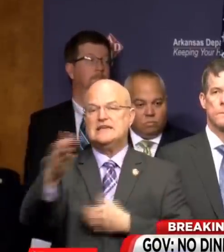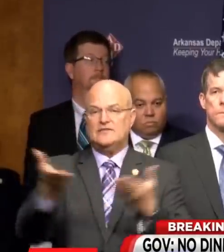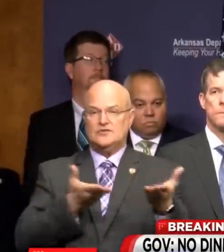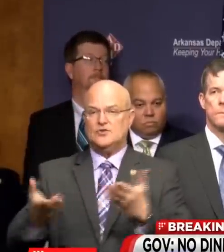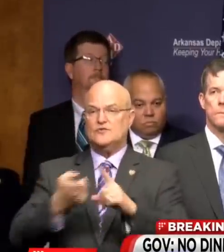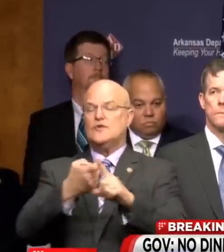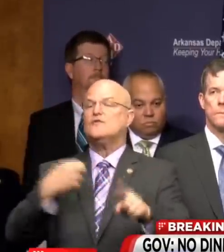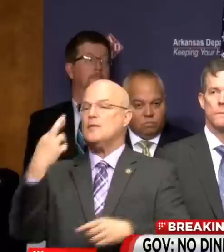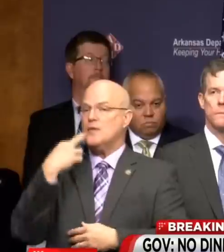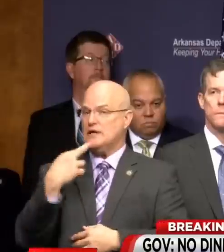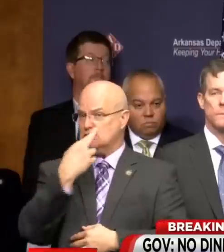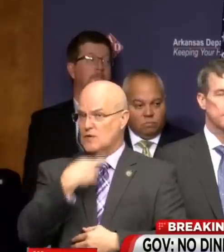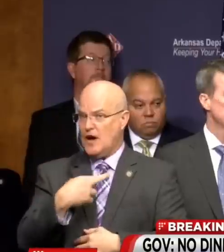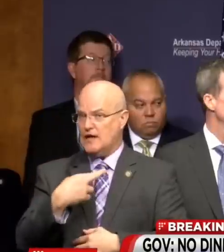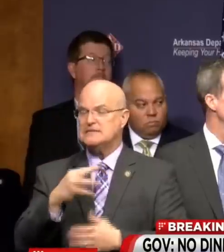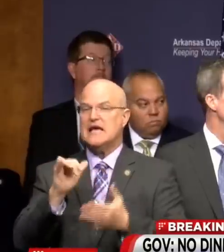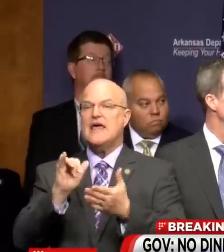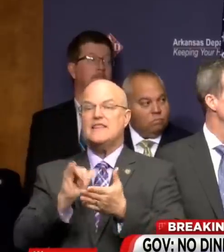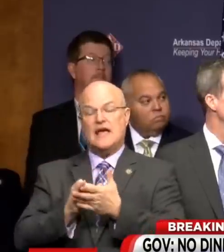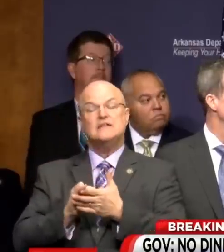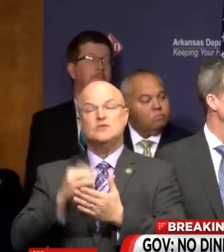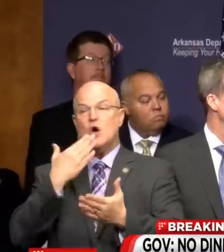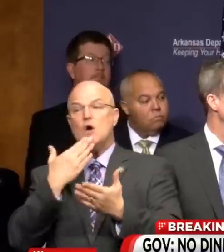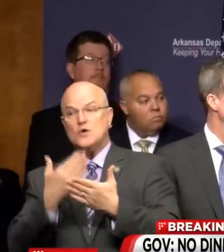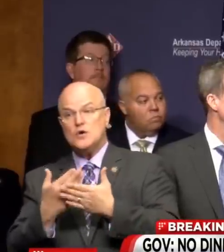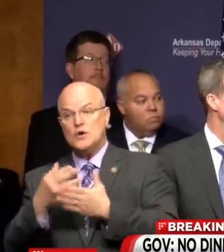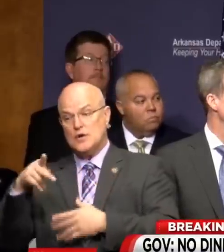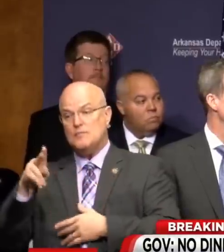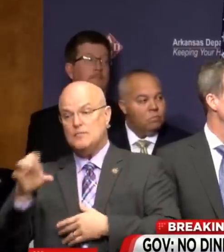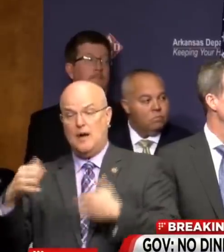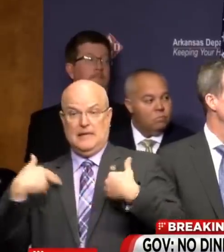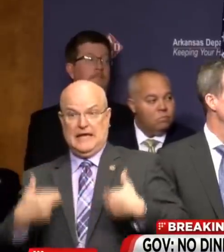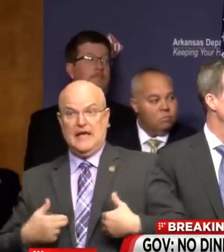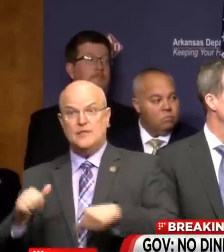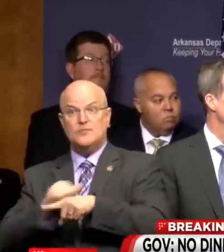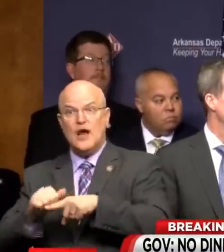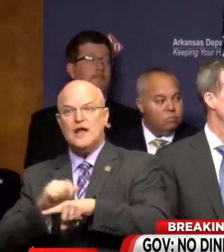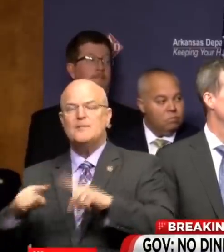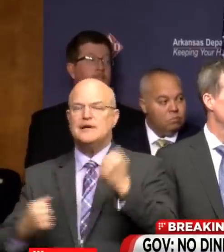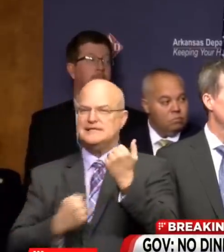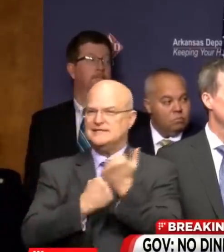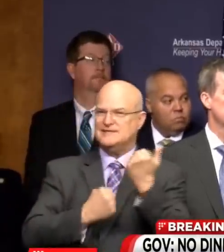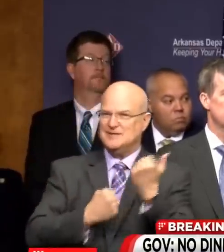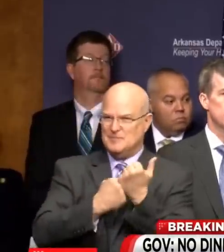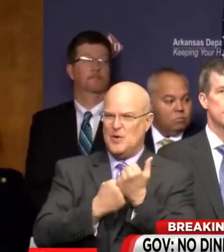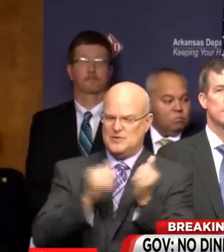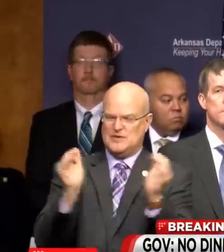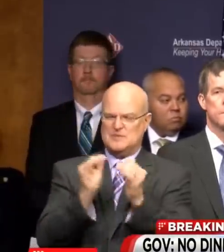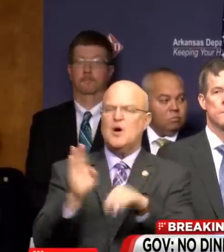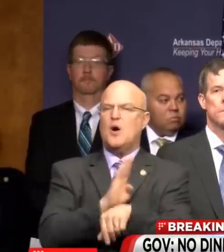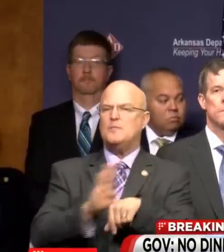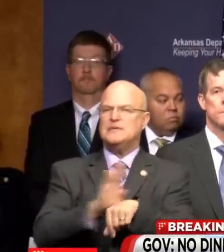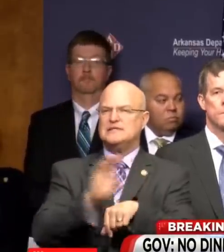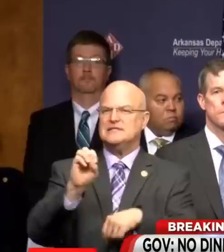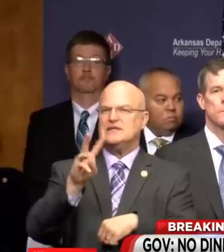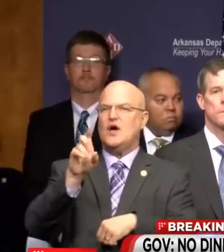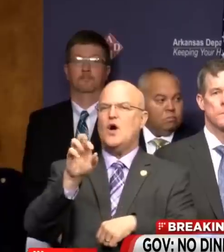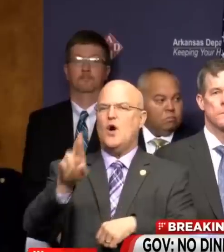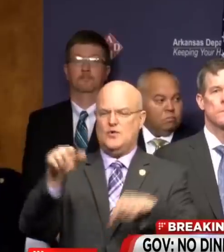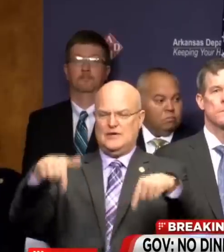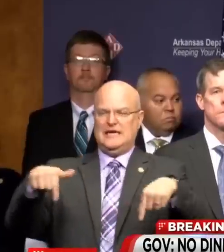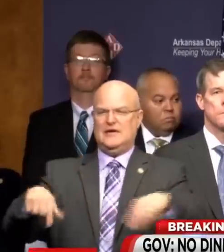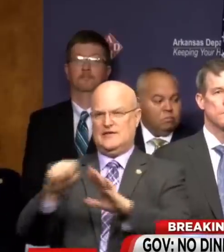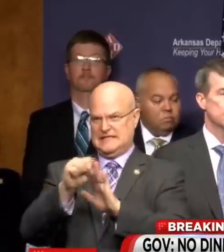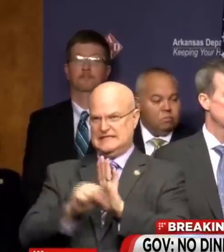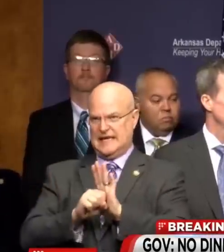local restaurants. That only is a good public health practice, but it also supports the small business owner here in